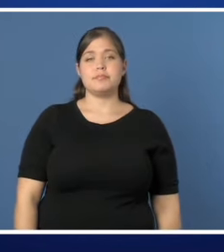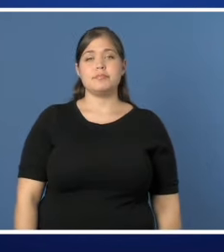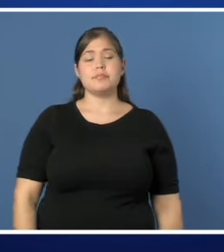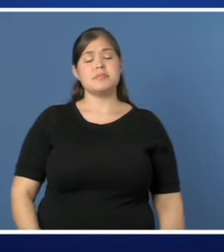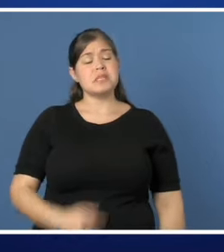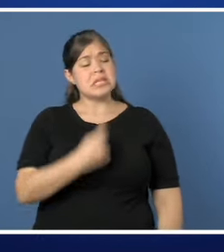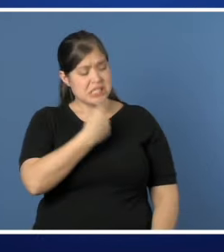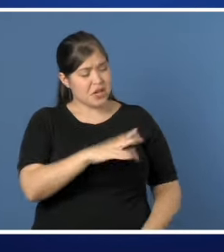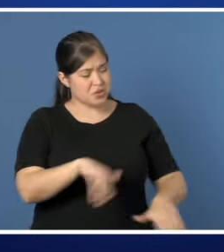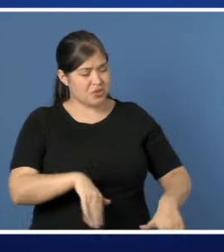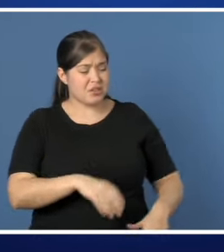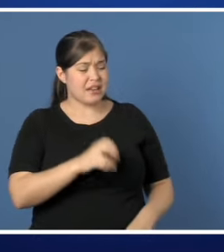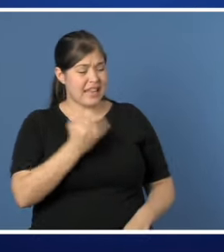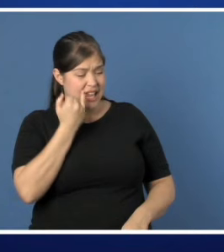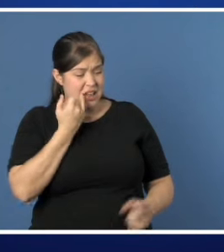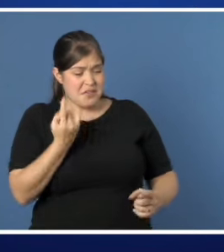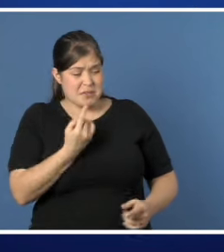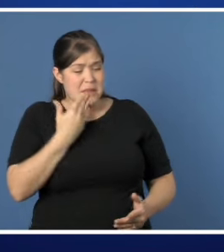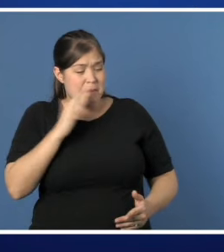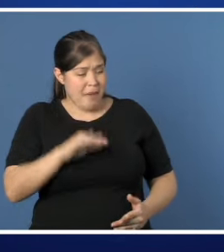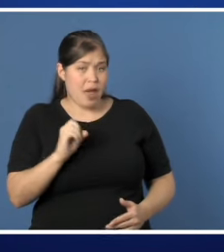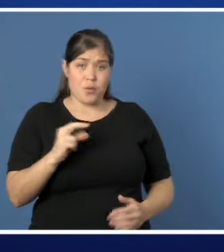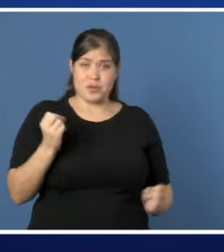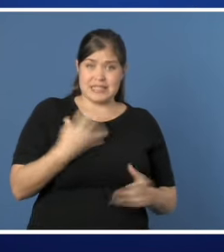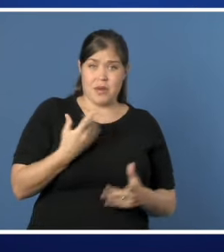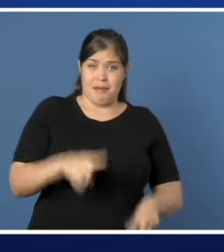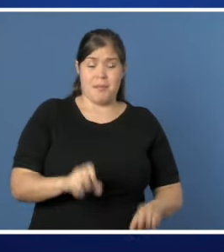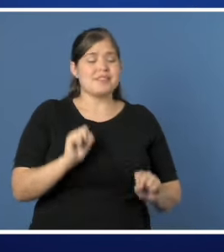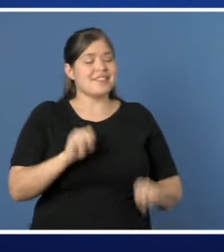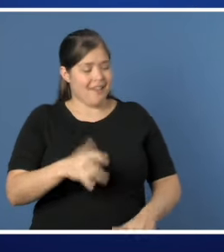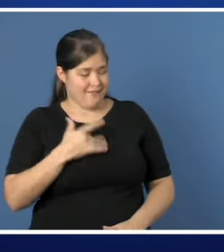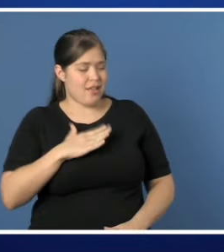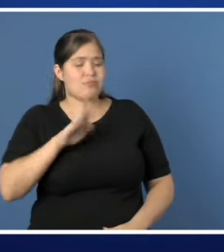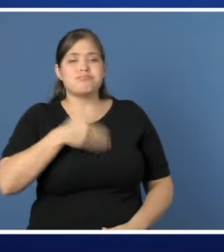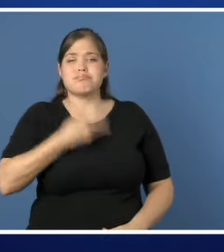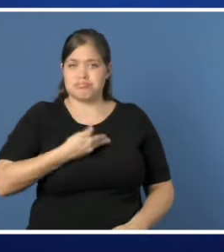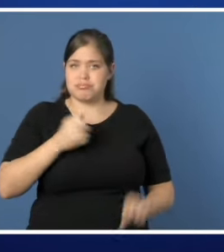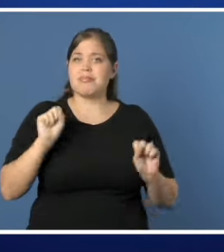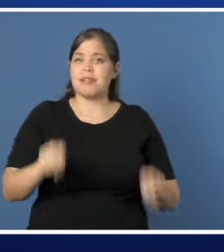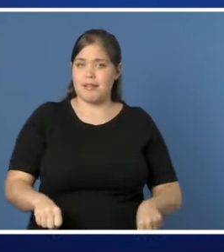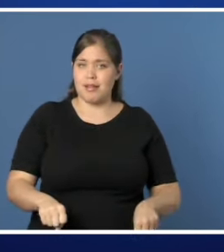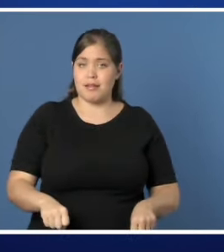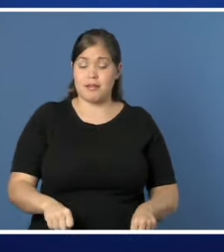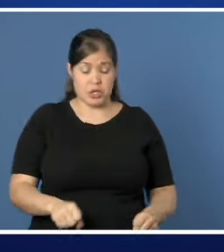Let your child know that it is okay to feel upset when something bad or scary happens